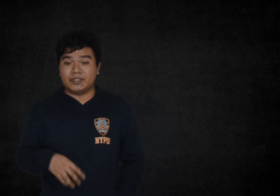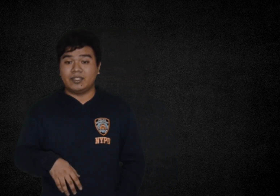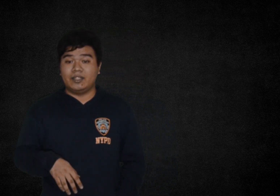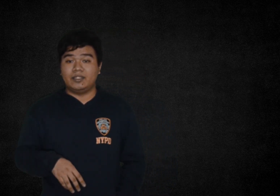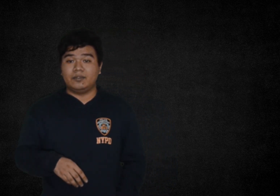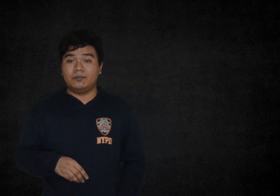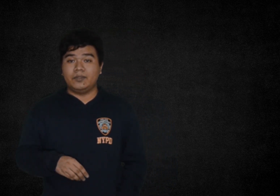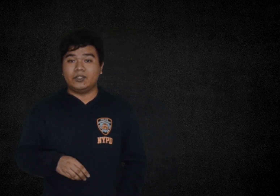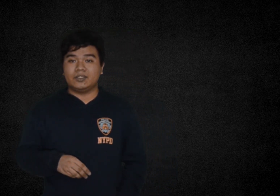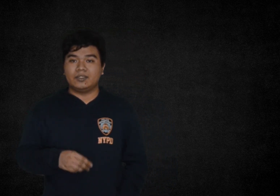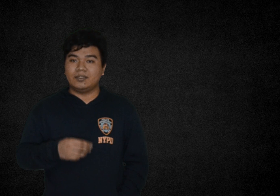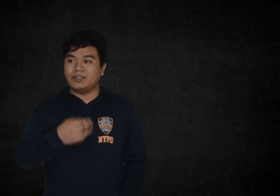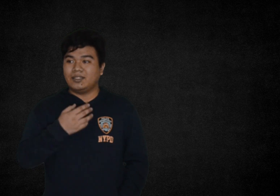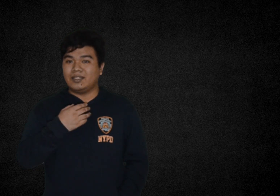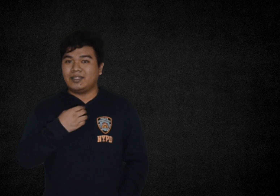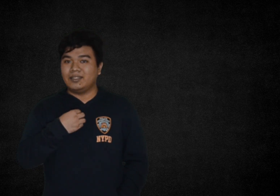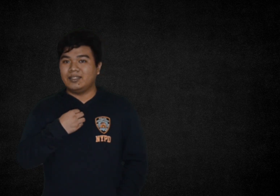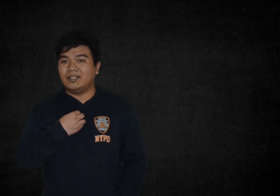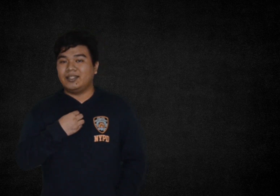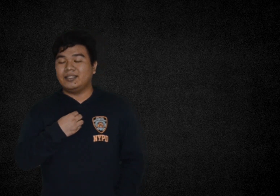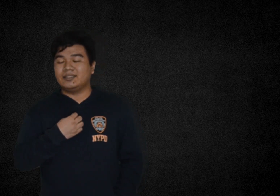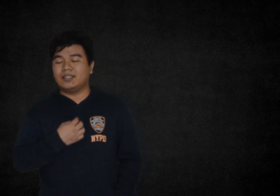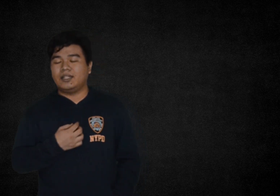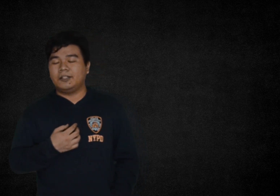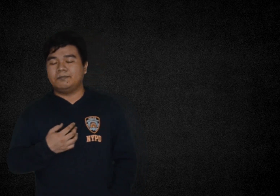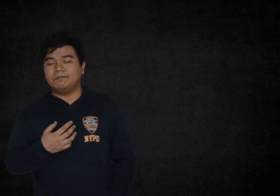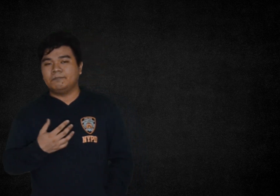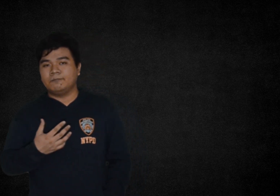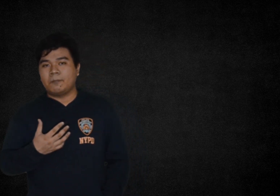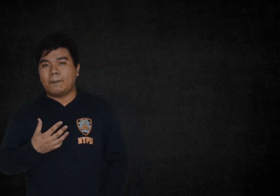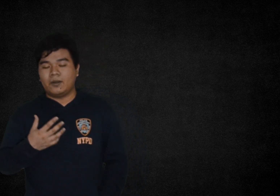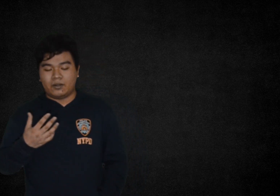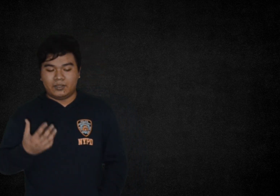disregard it, because it's what call that,